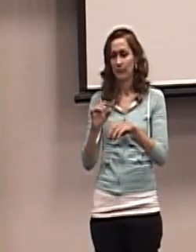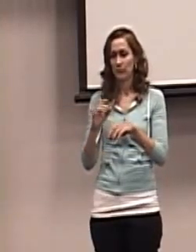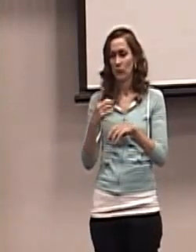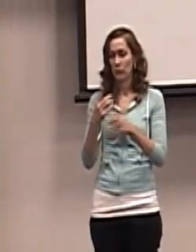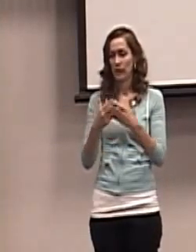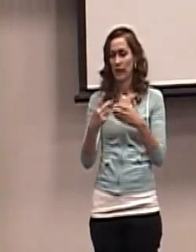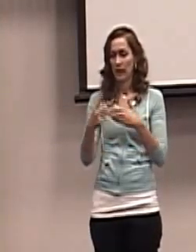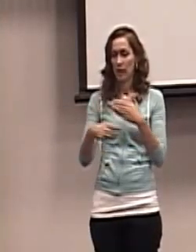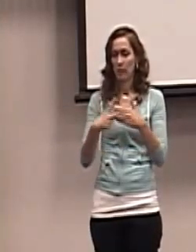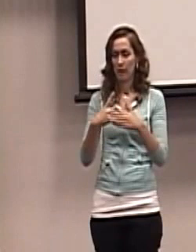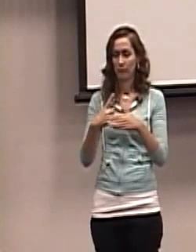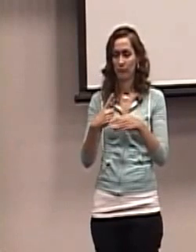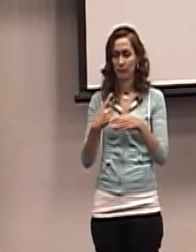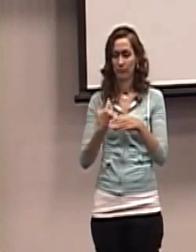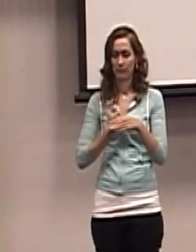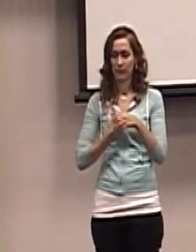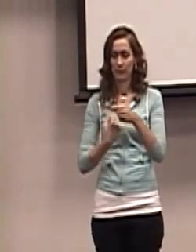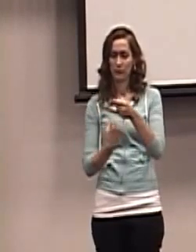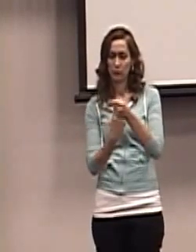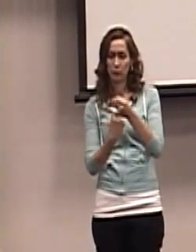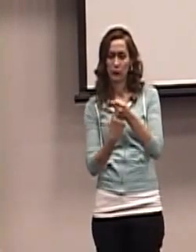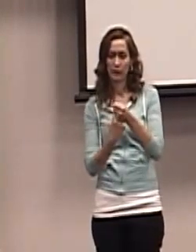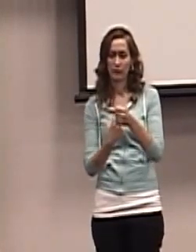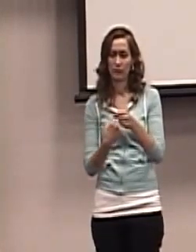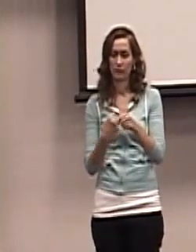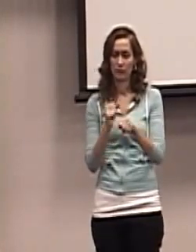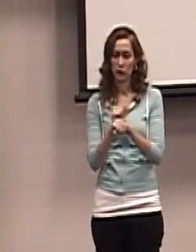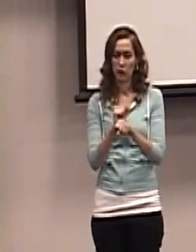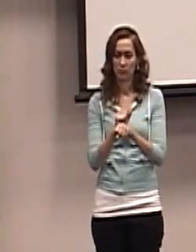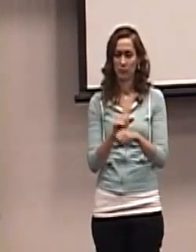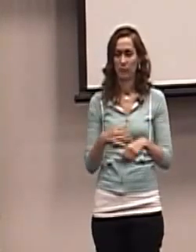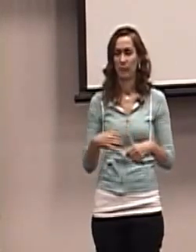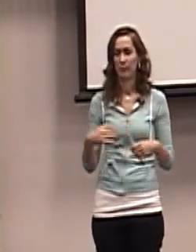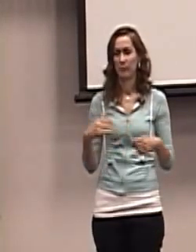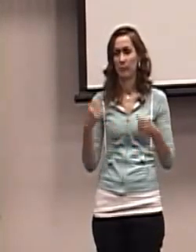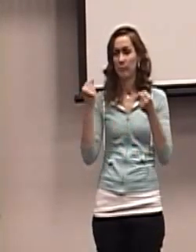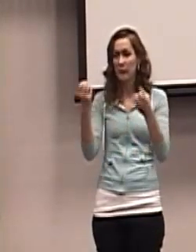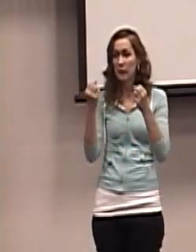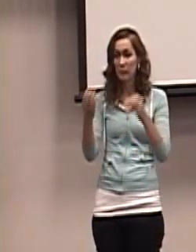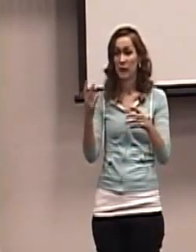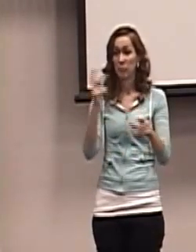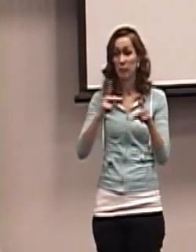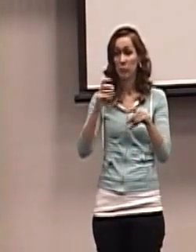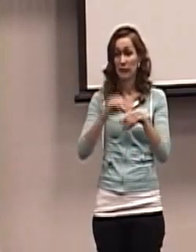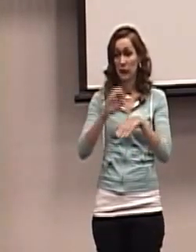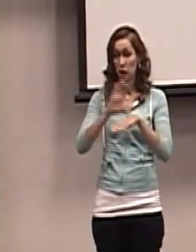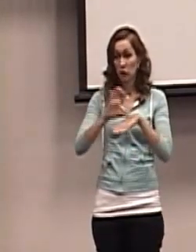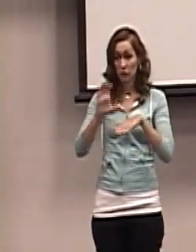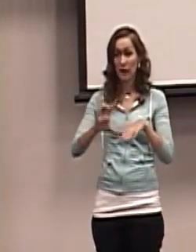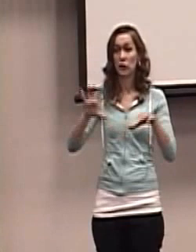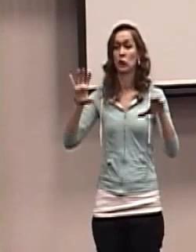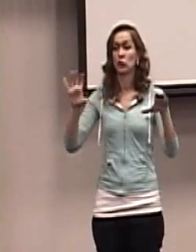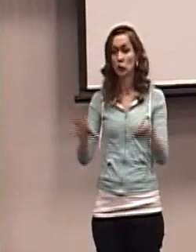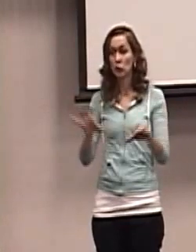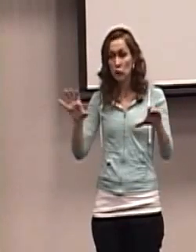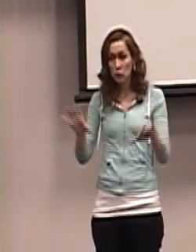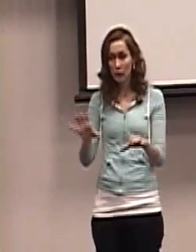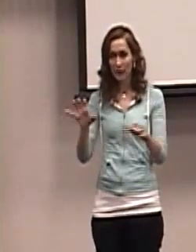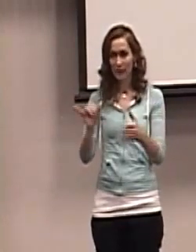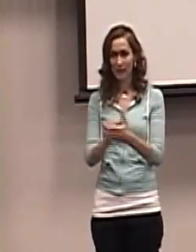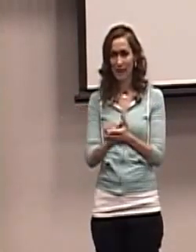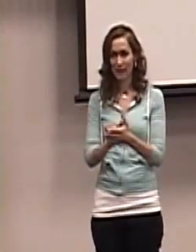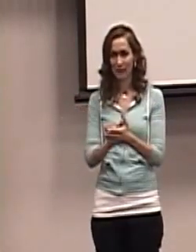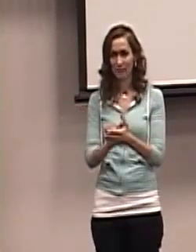of, there are many, many, many in our brotherhood that are doing just exactly that. They don't gain